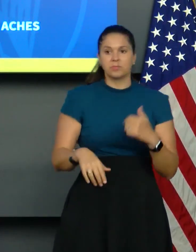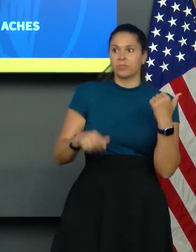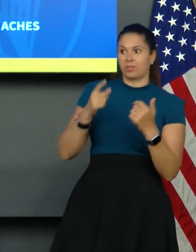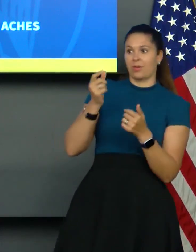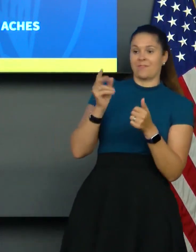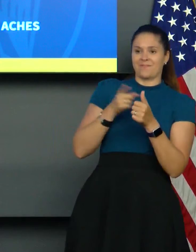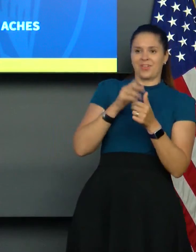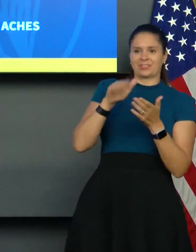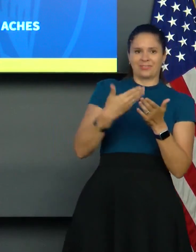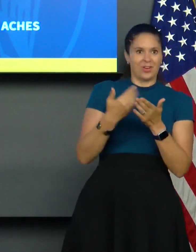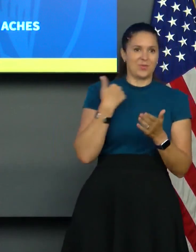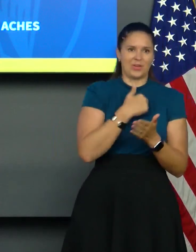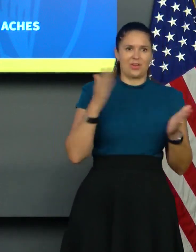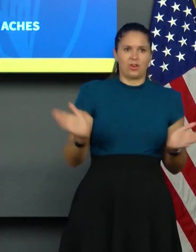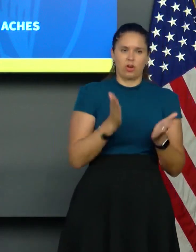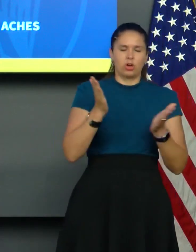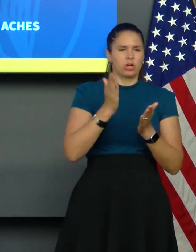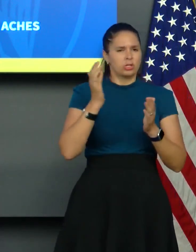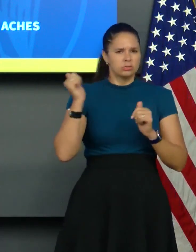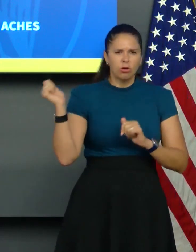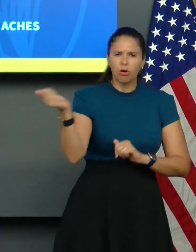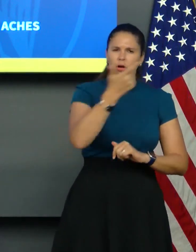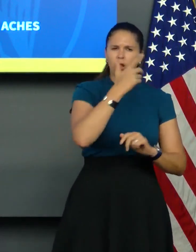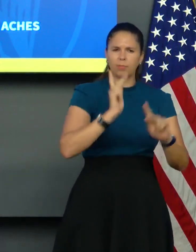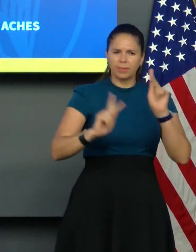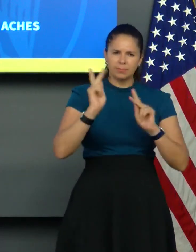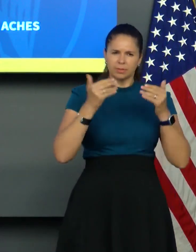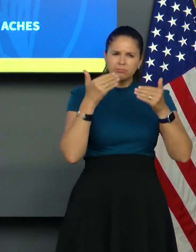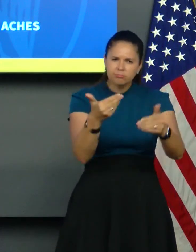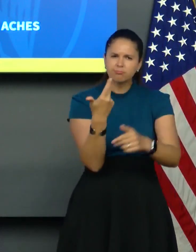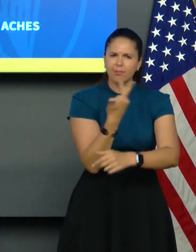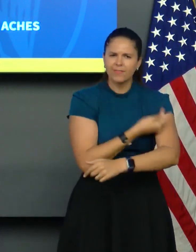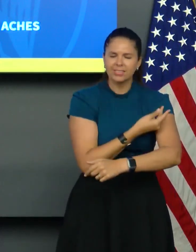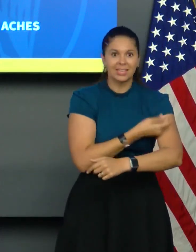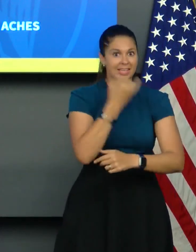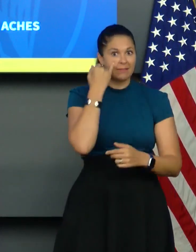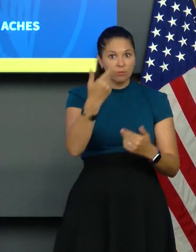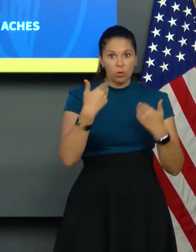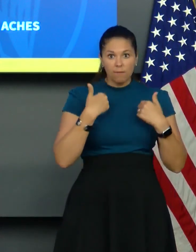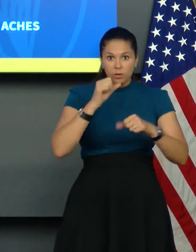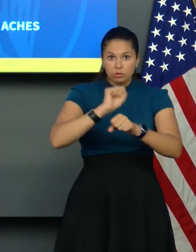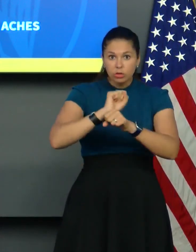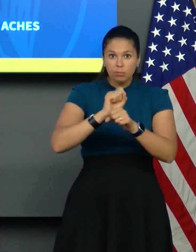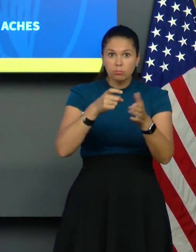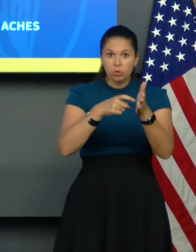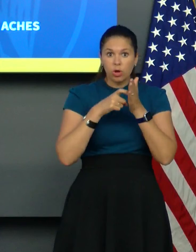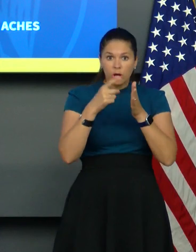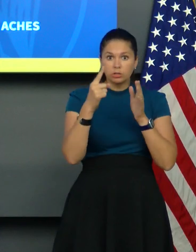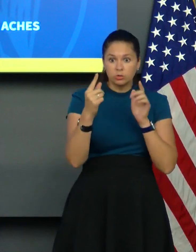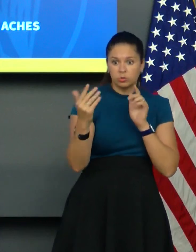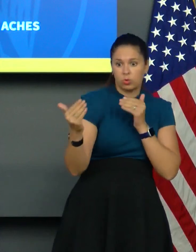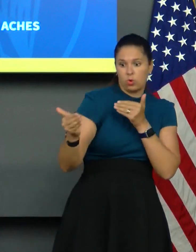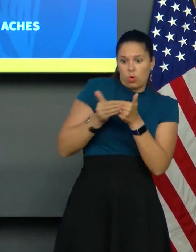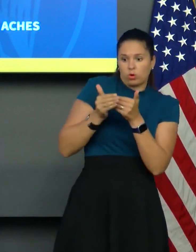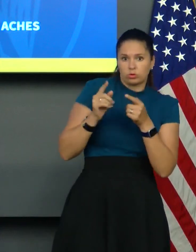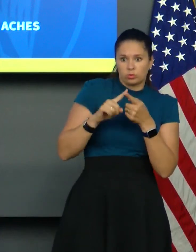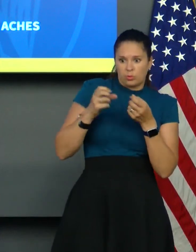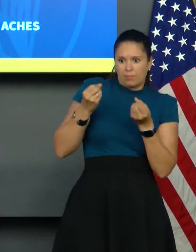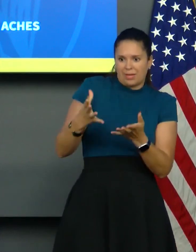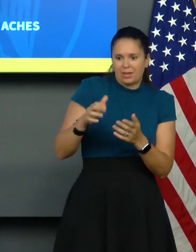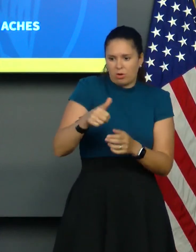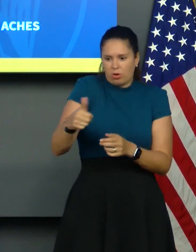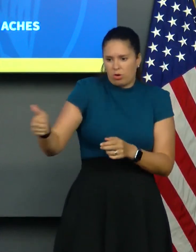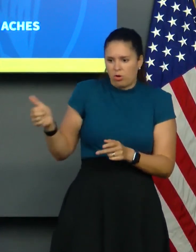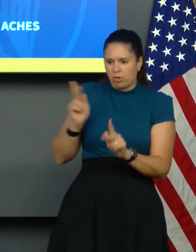all, we encourage everyone to be vaccinated. If you have a job that requires you to be in close proximity to large numbers of